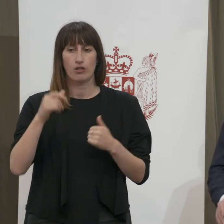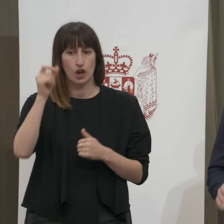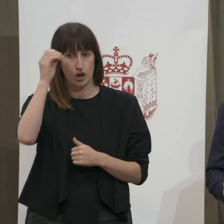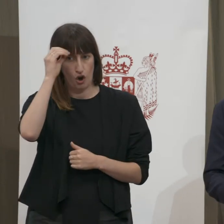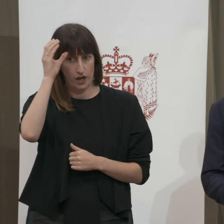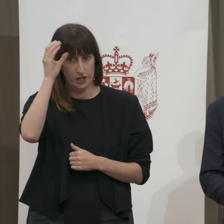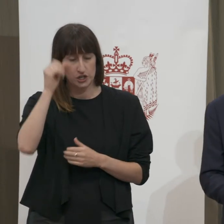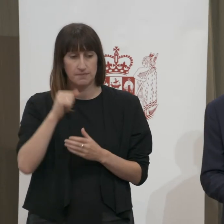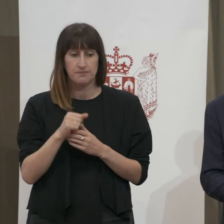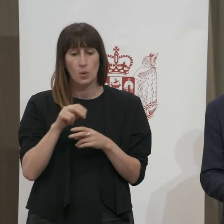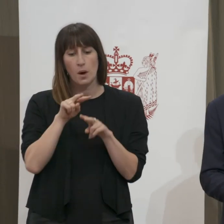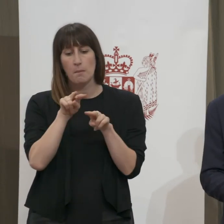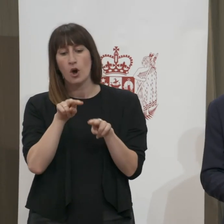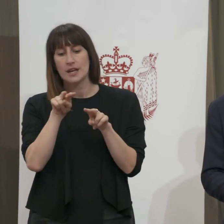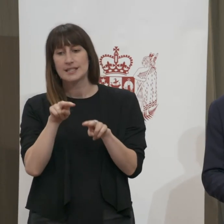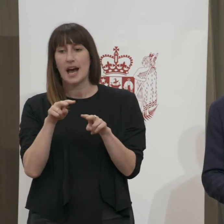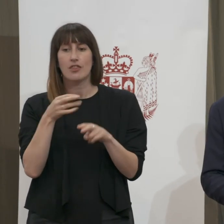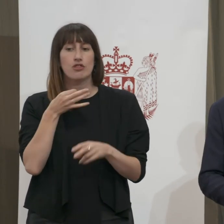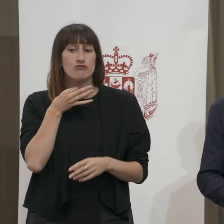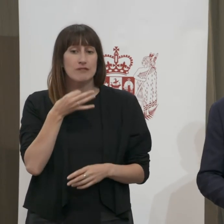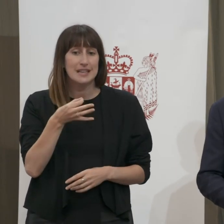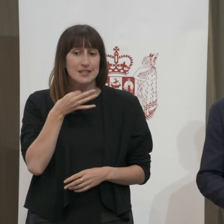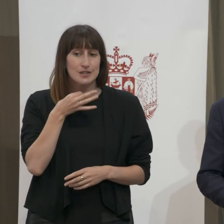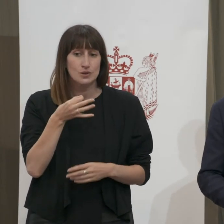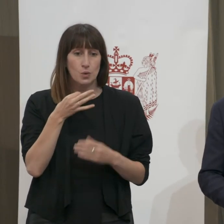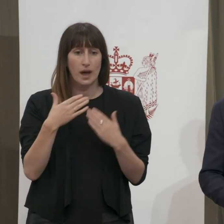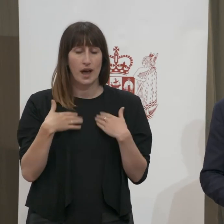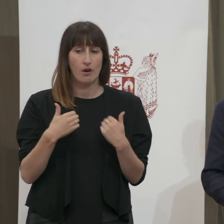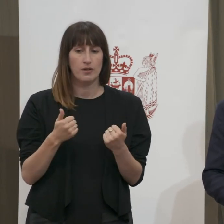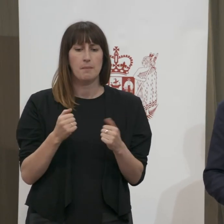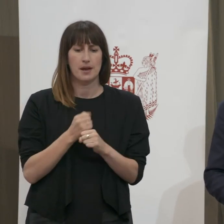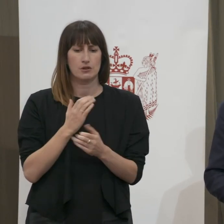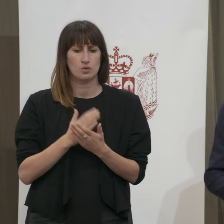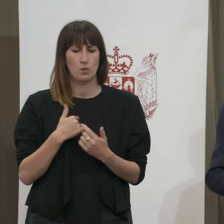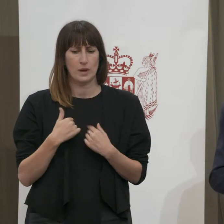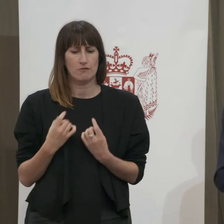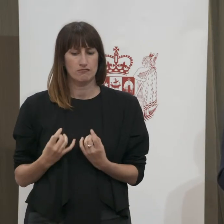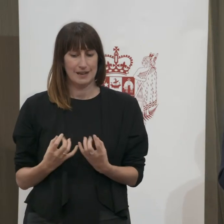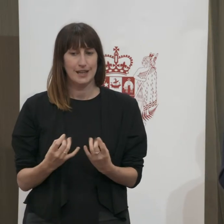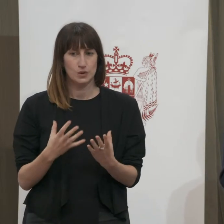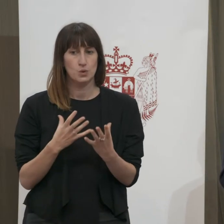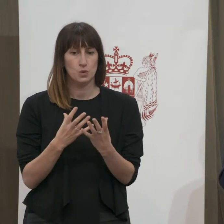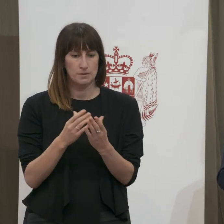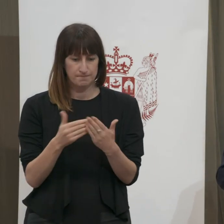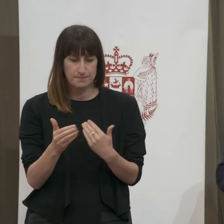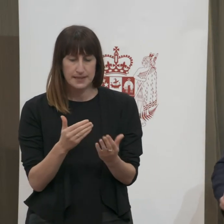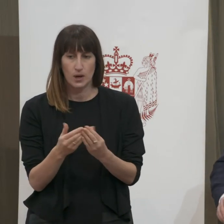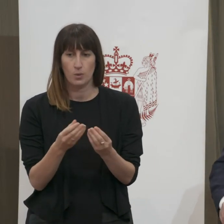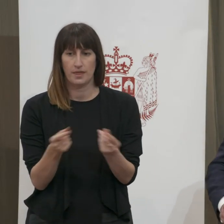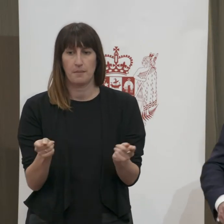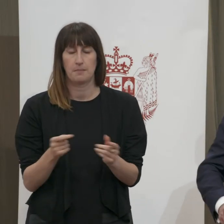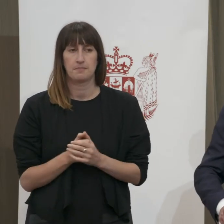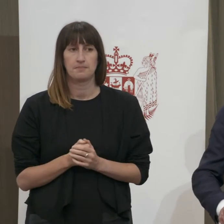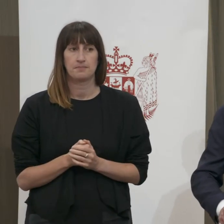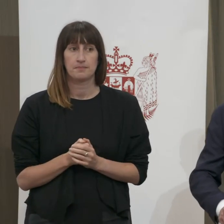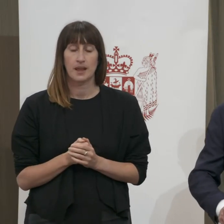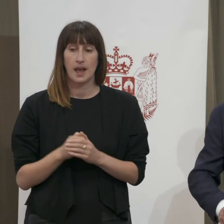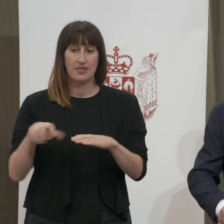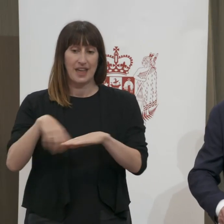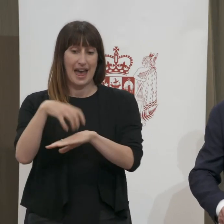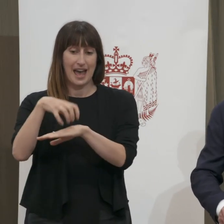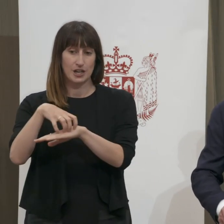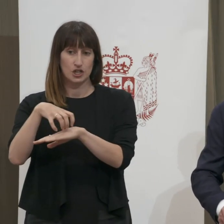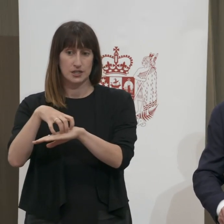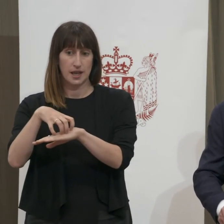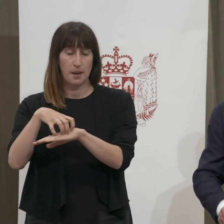will monitor threats to our health and ensure we are ready to deal with them. As well as the agency, there